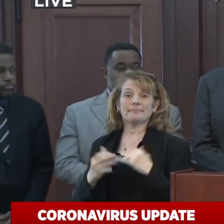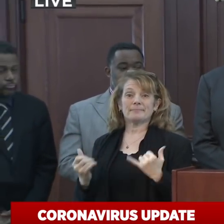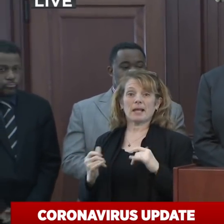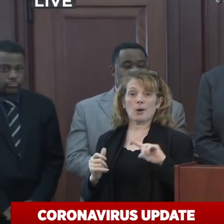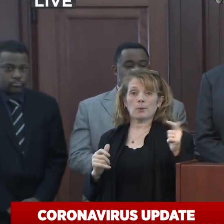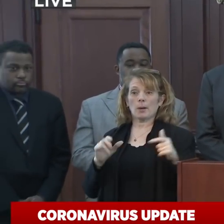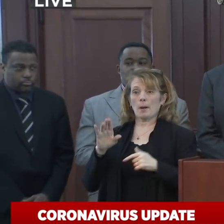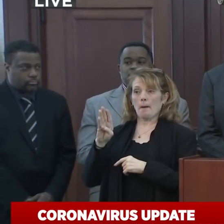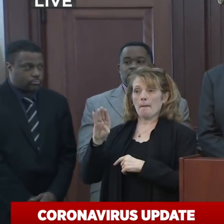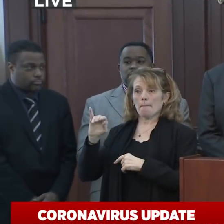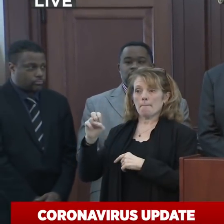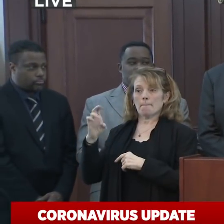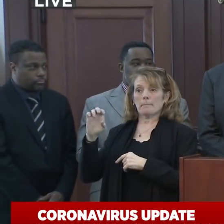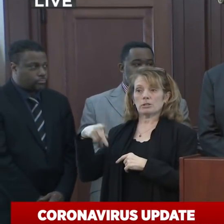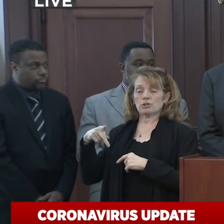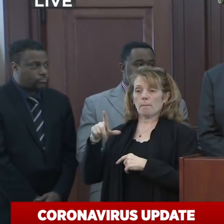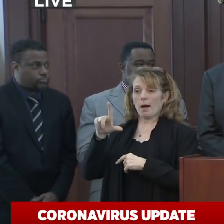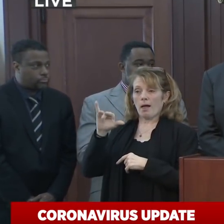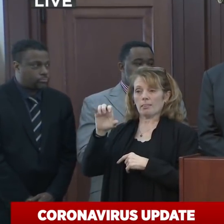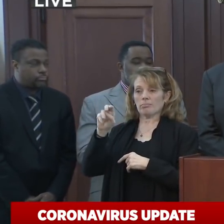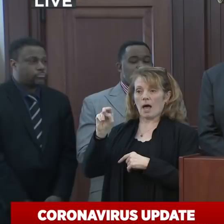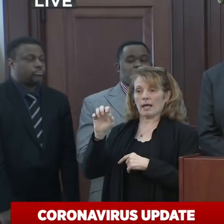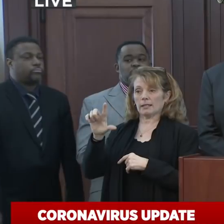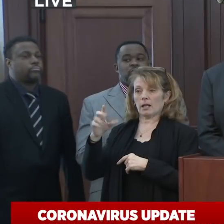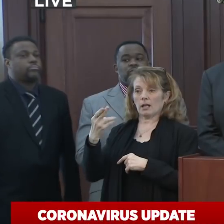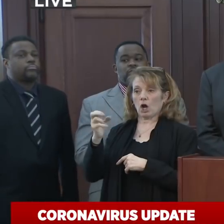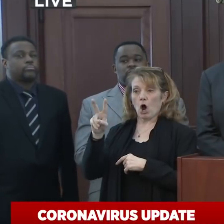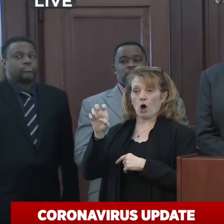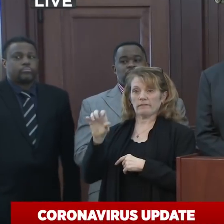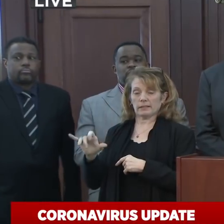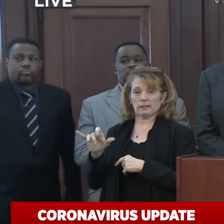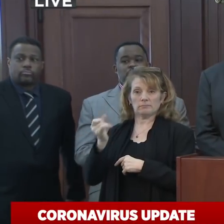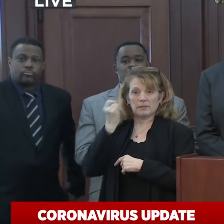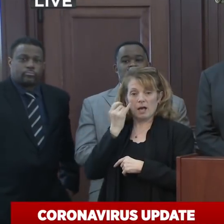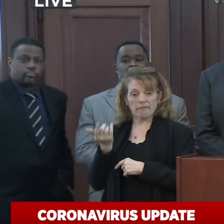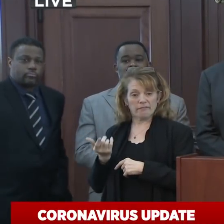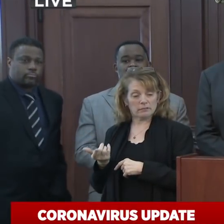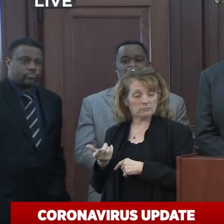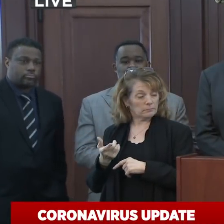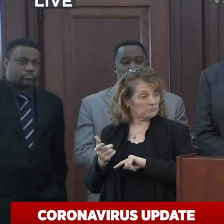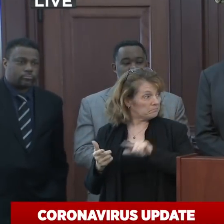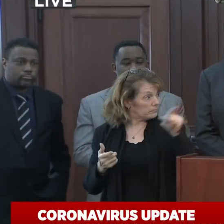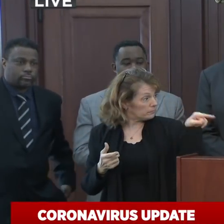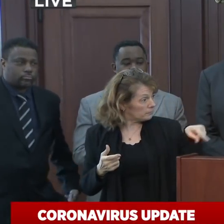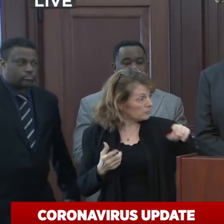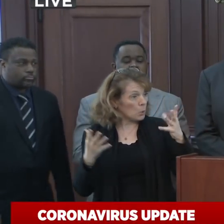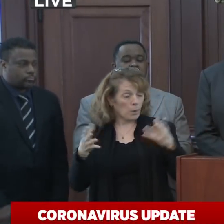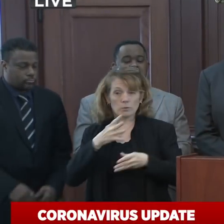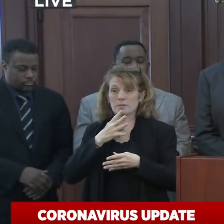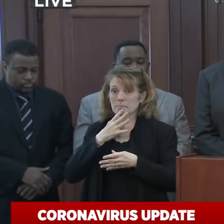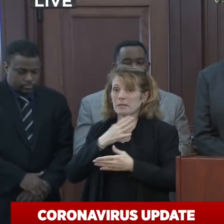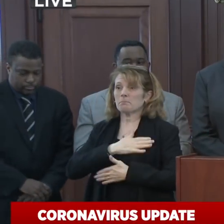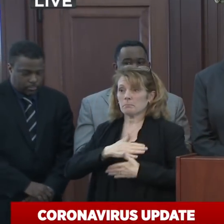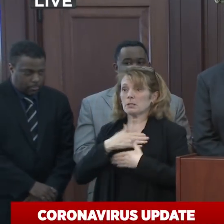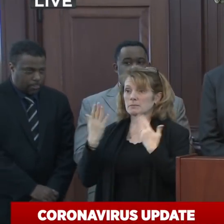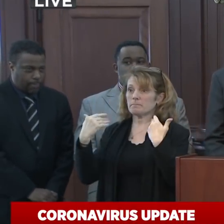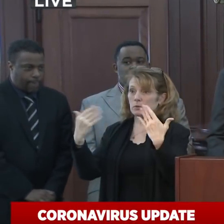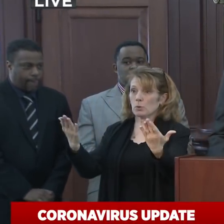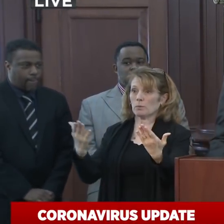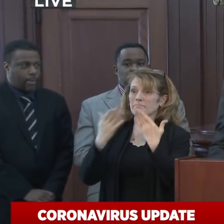to Bishop Lionel Harvey, and if any other one wants to speak, please do. The more we hear from you, the better. Thank you.